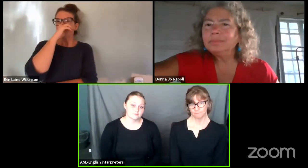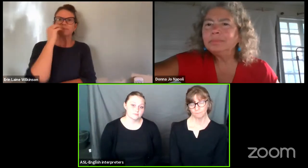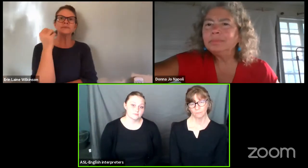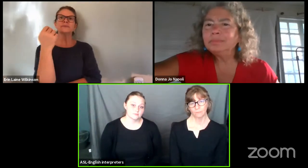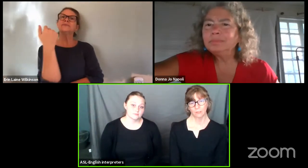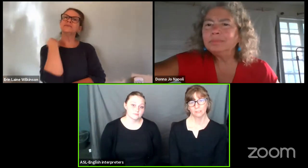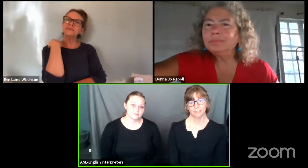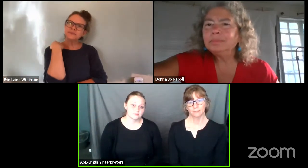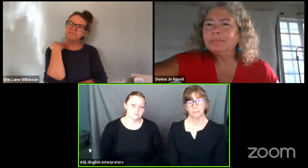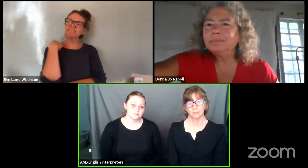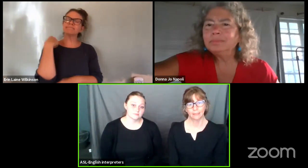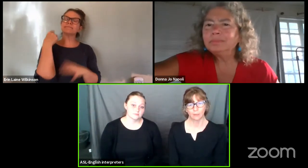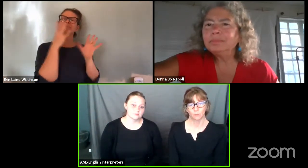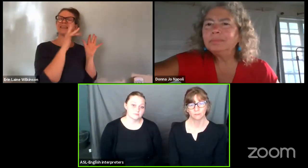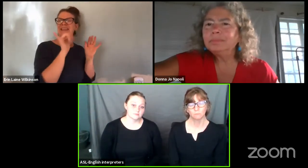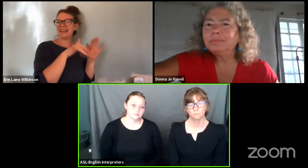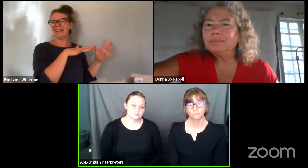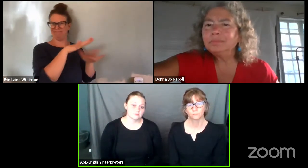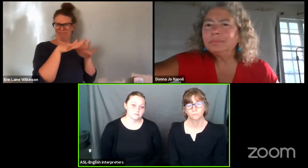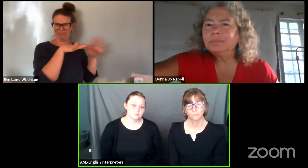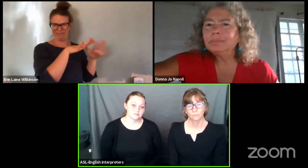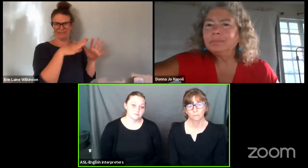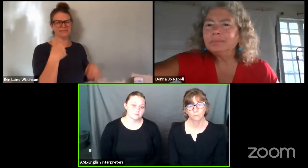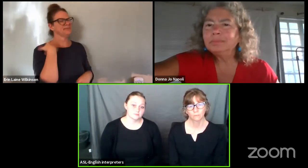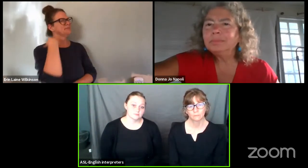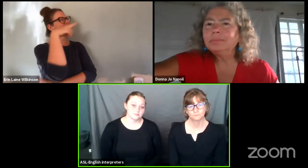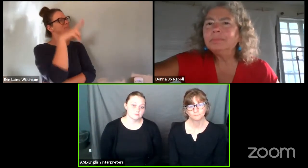thing that happened,